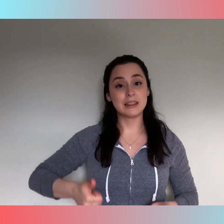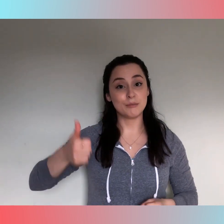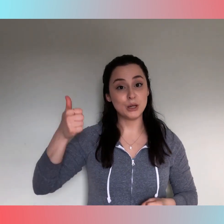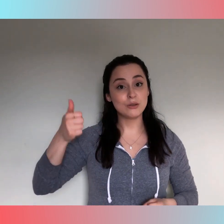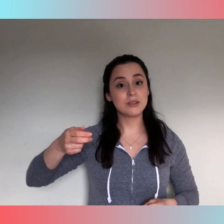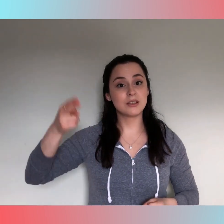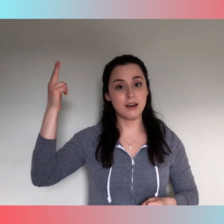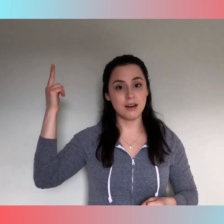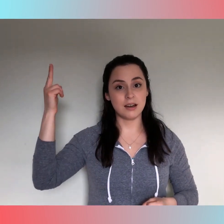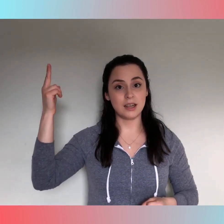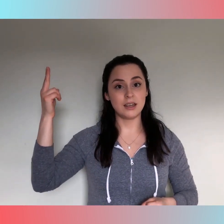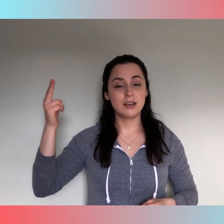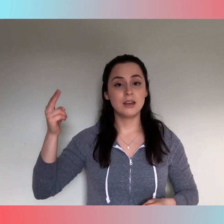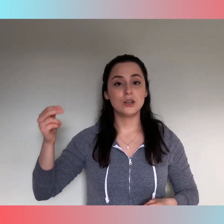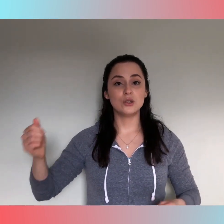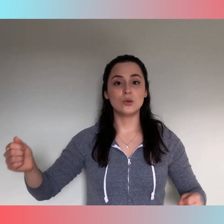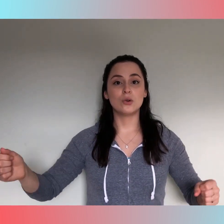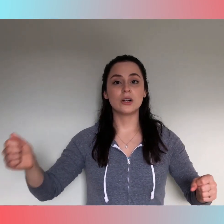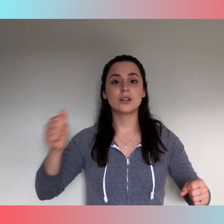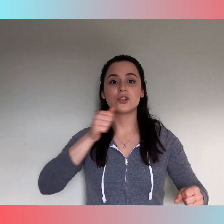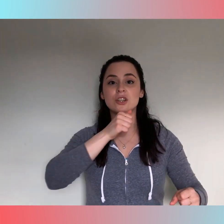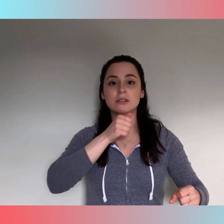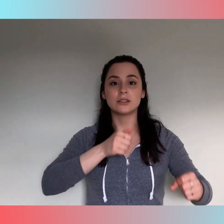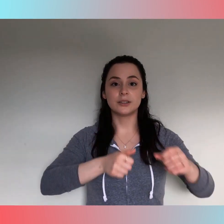the Most High your shelter.